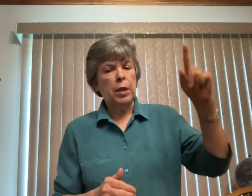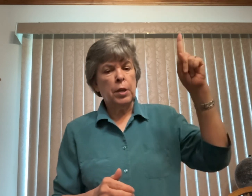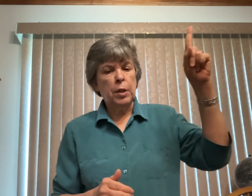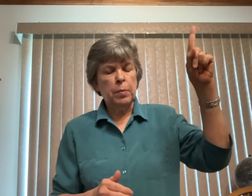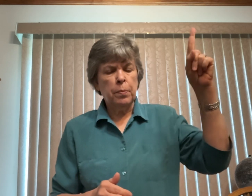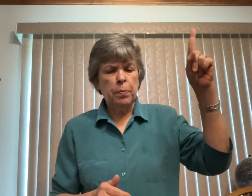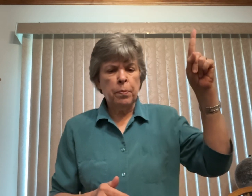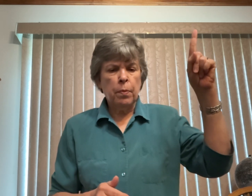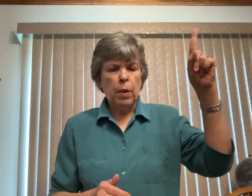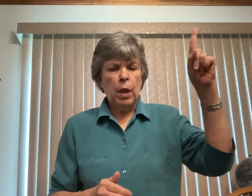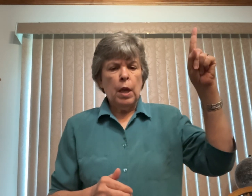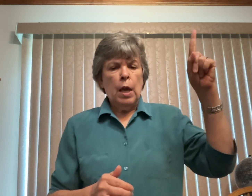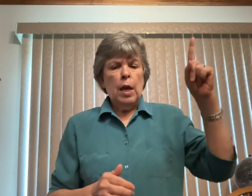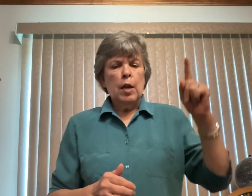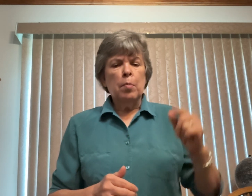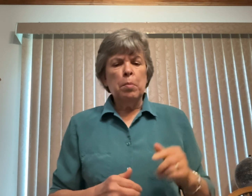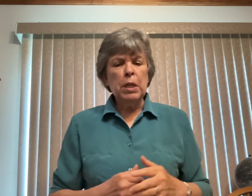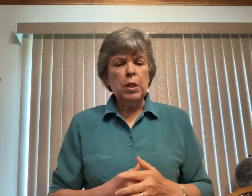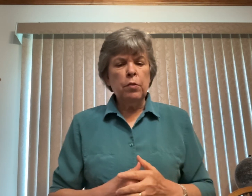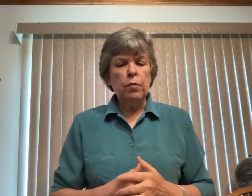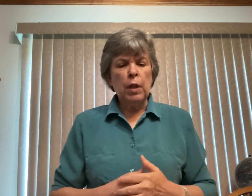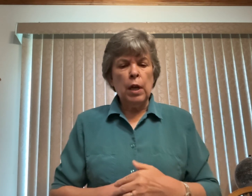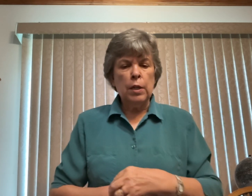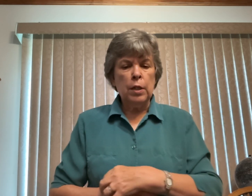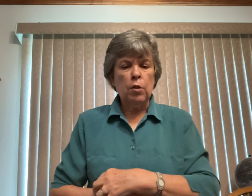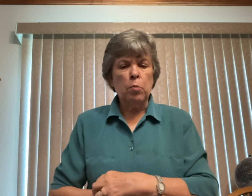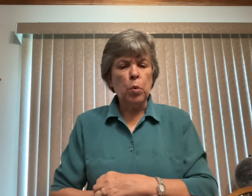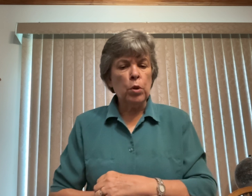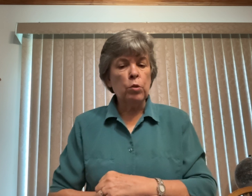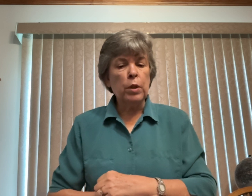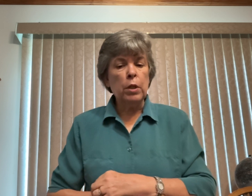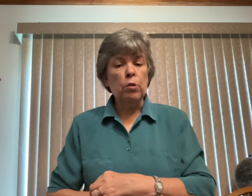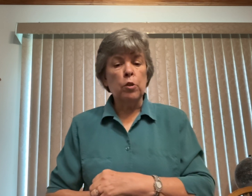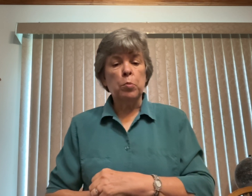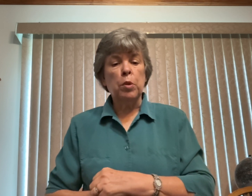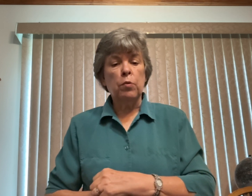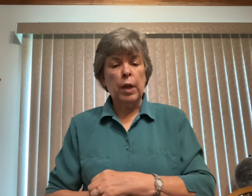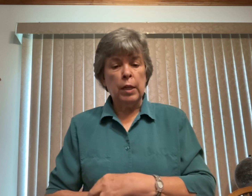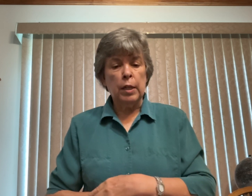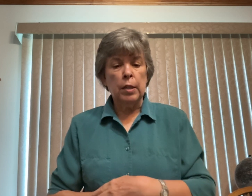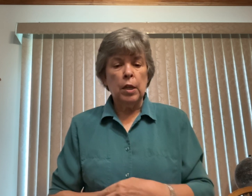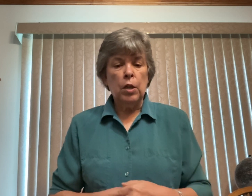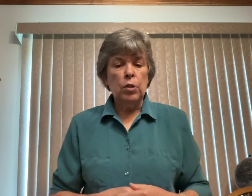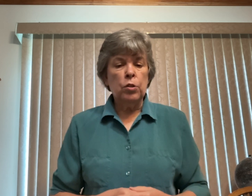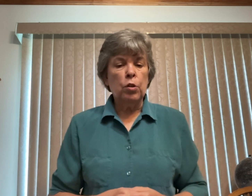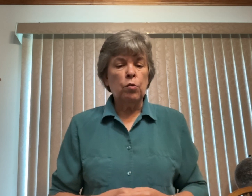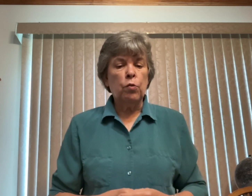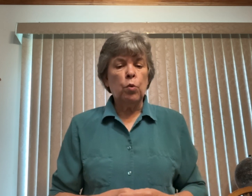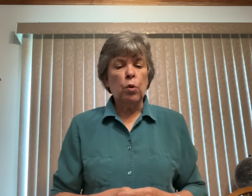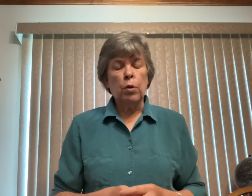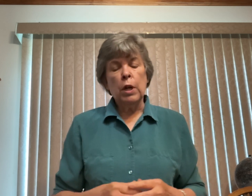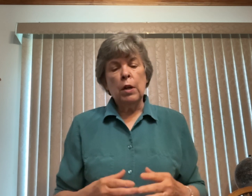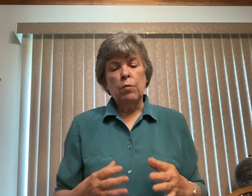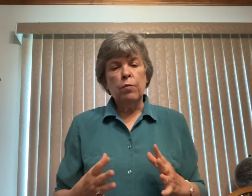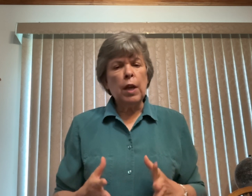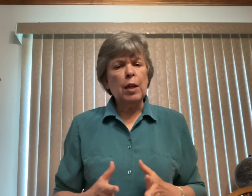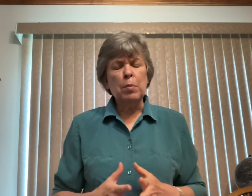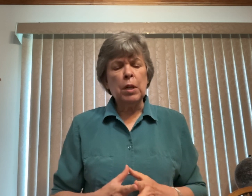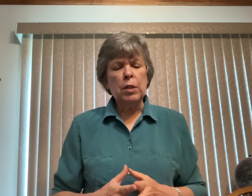he. Amid the flood of mortal ills prevailing. So for flood, I'm not going to do